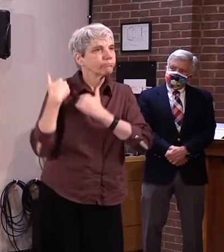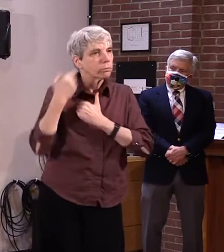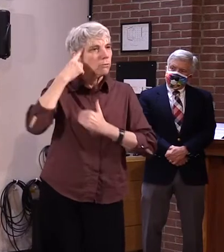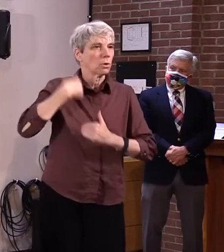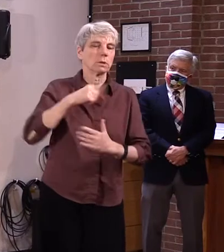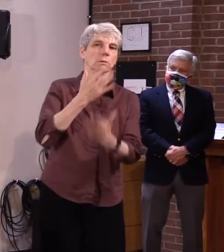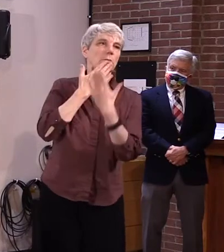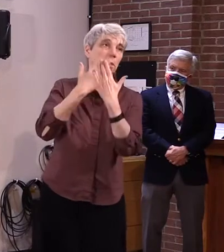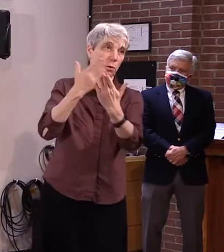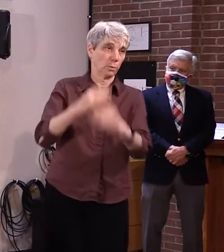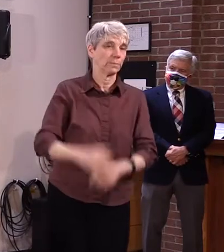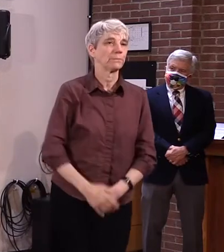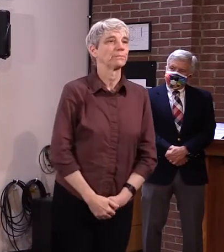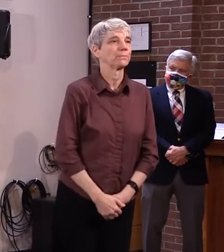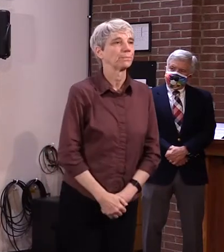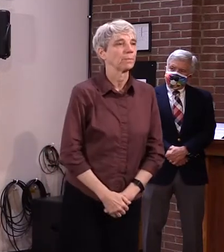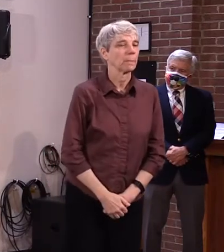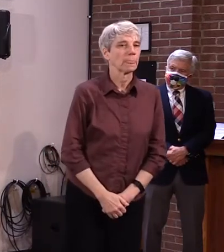effort. Thank you.